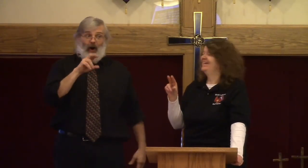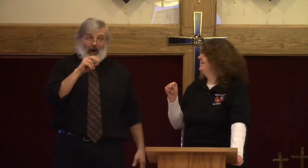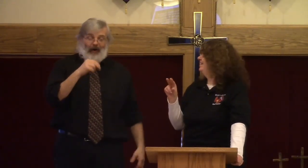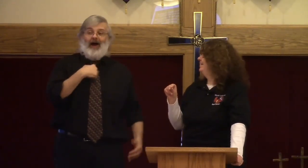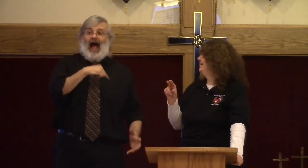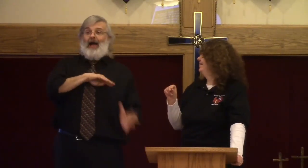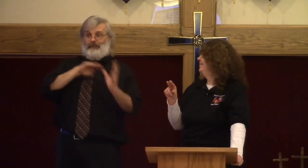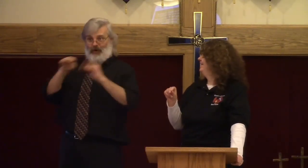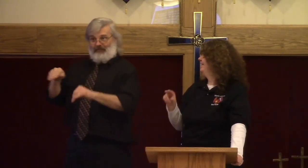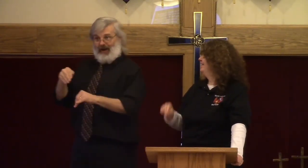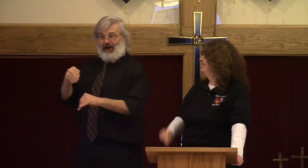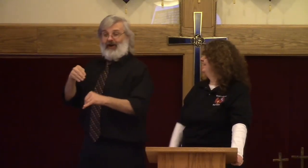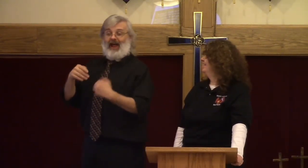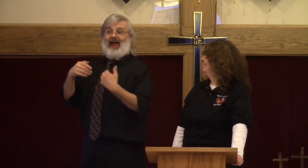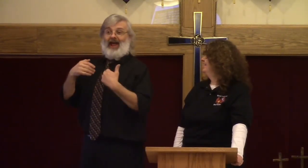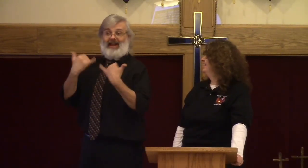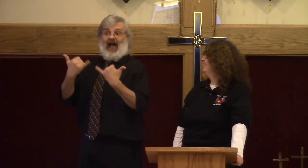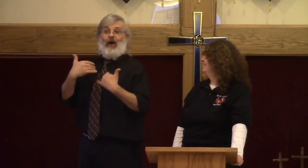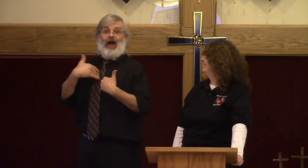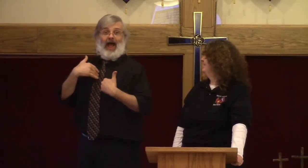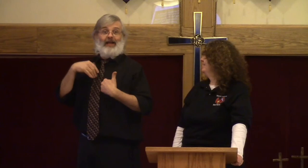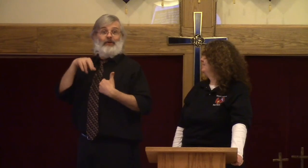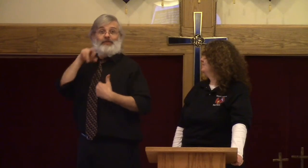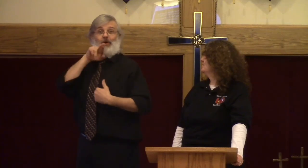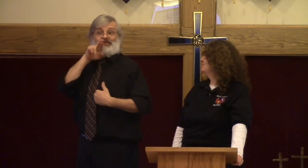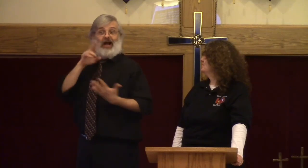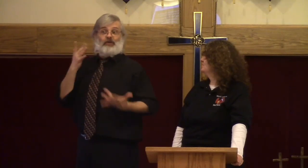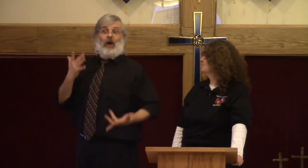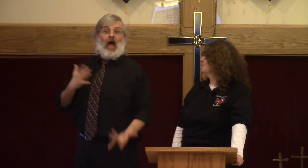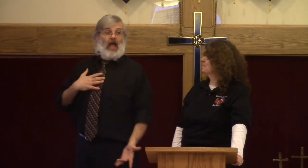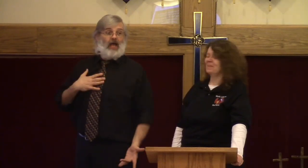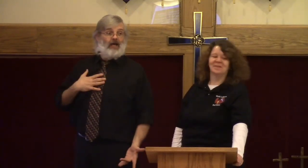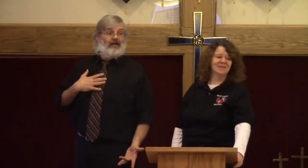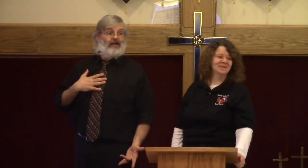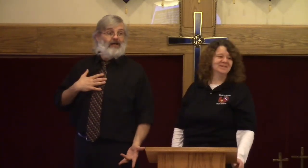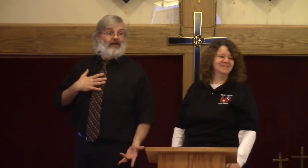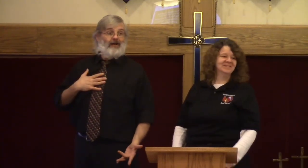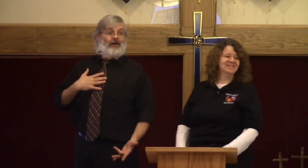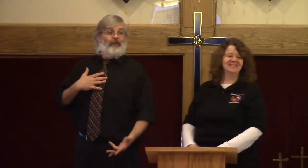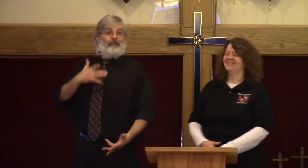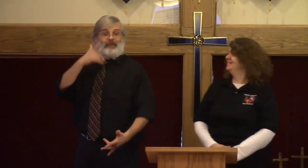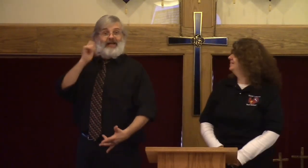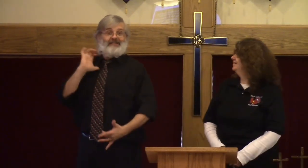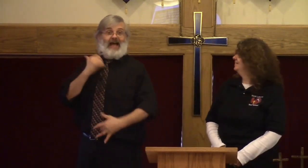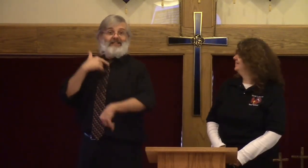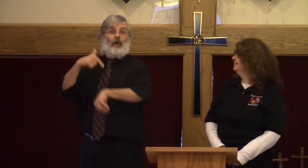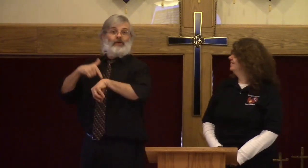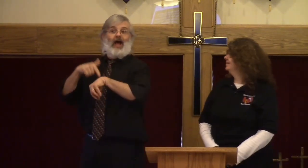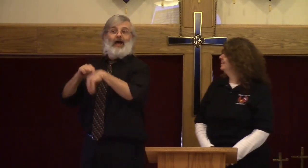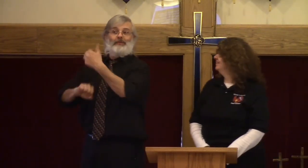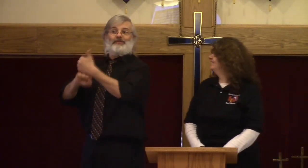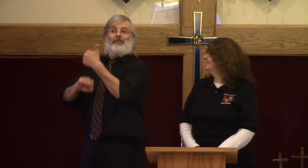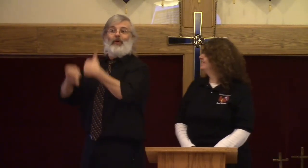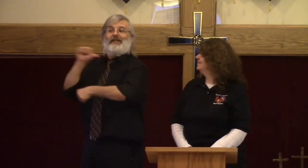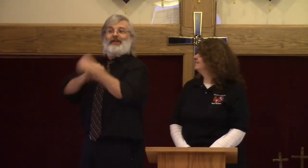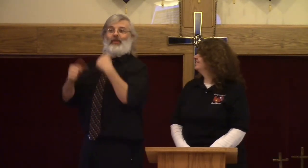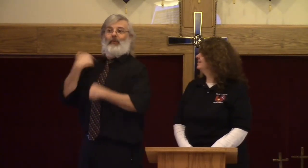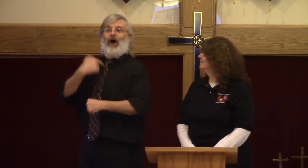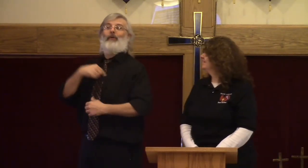No. I moved here and now I do smoke cigars. Why? Because that's our time to support each other. While we're